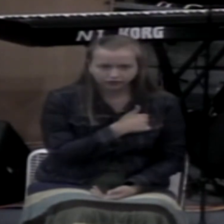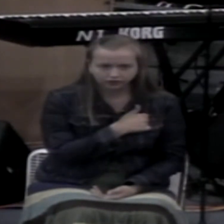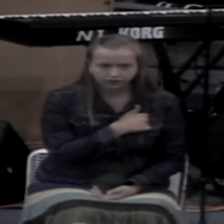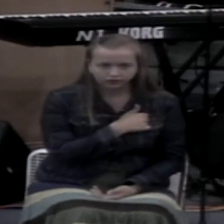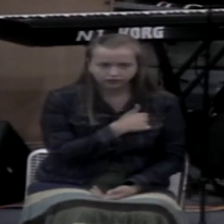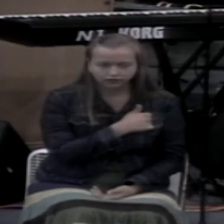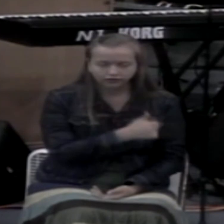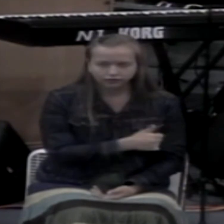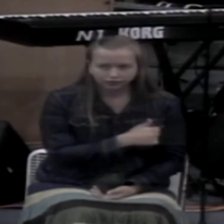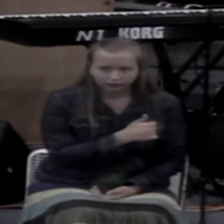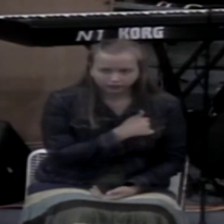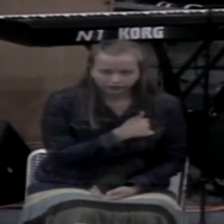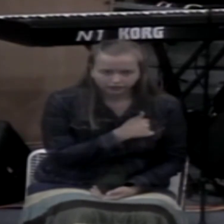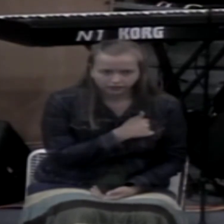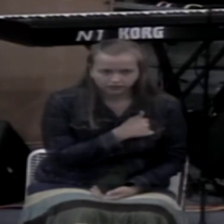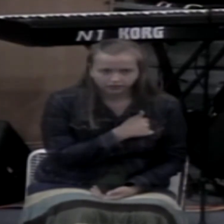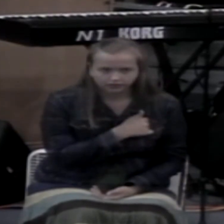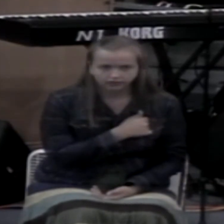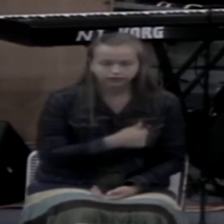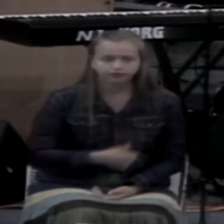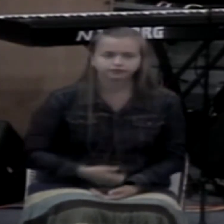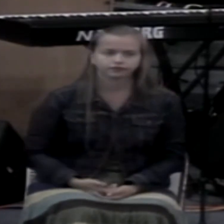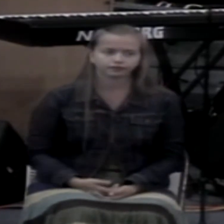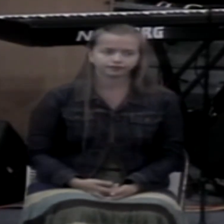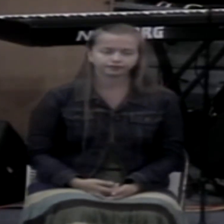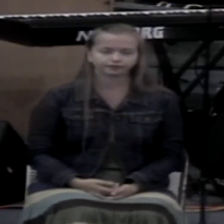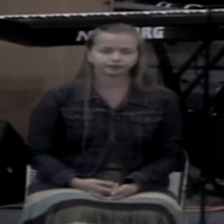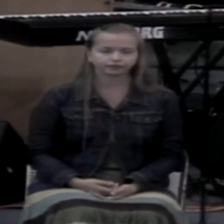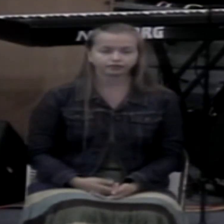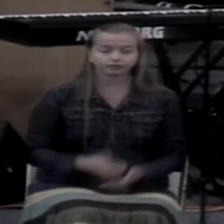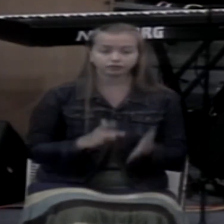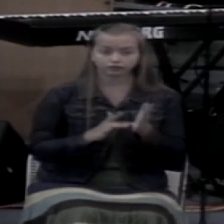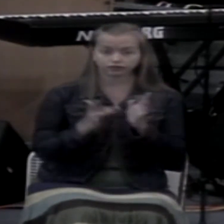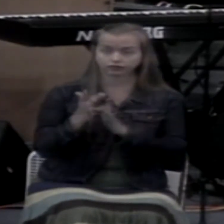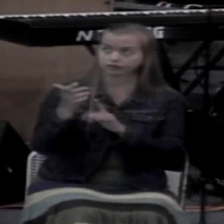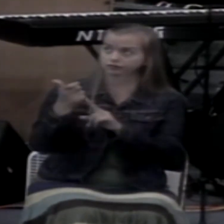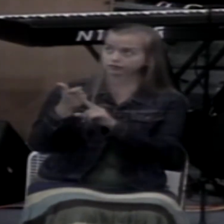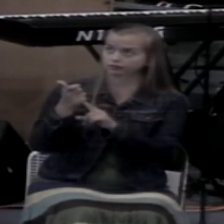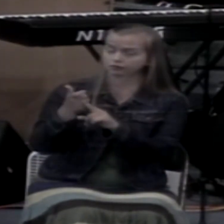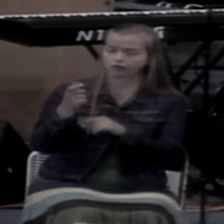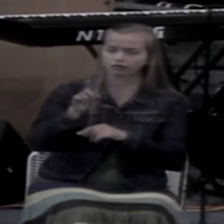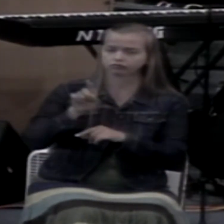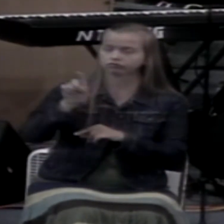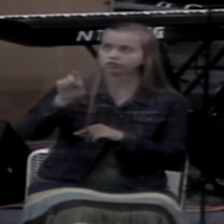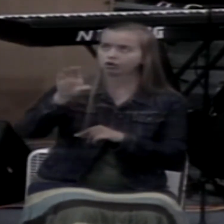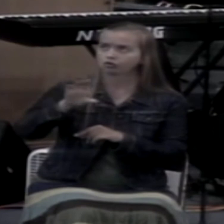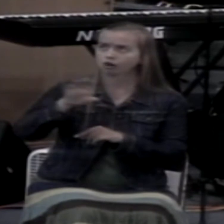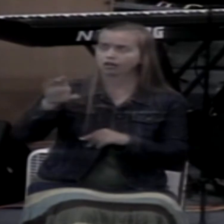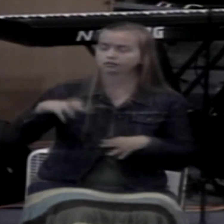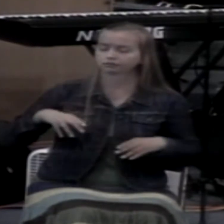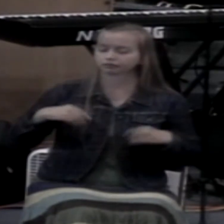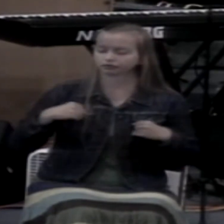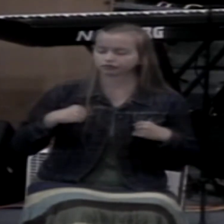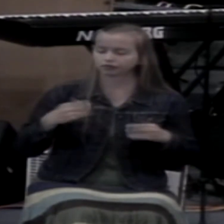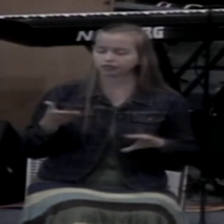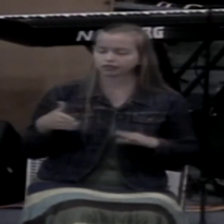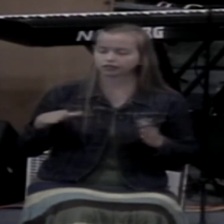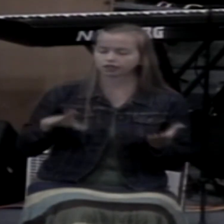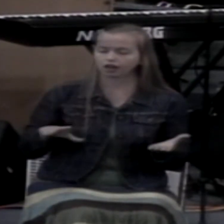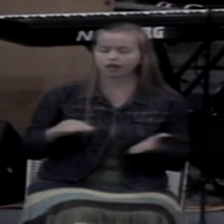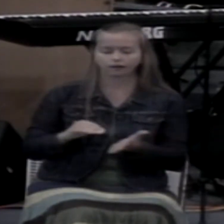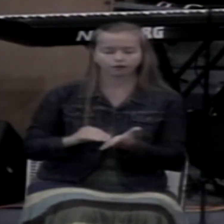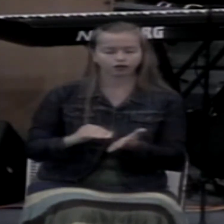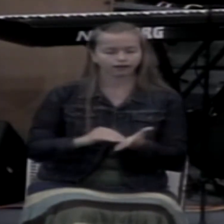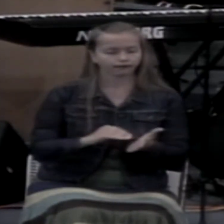and never one time opened his mouth against the people who crucified him. Why? Because he had forgiven it,